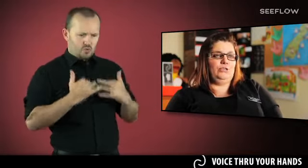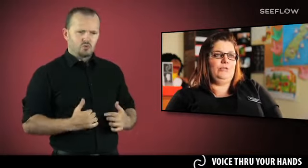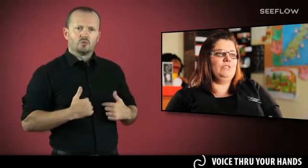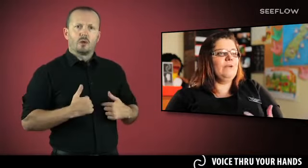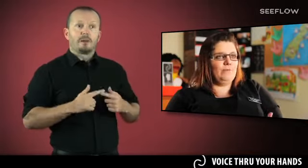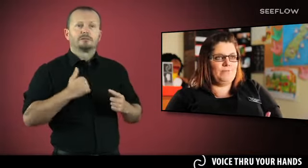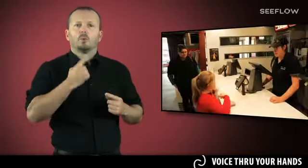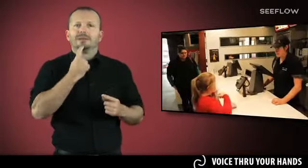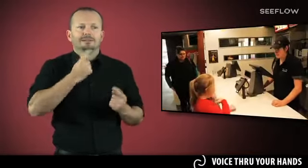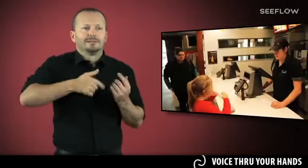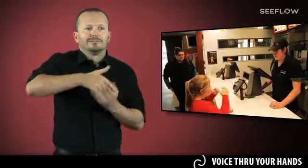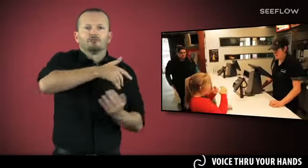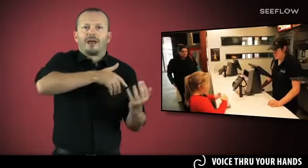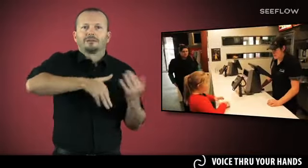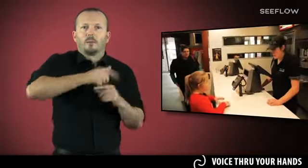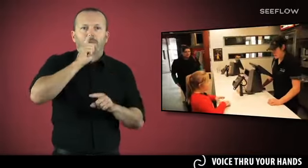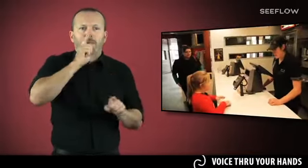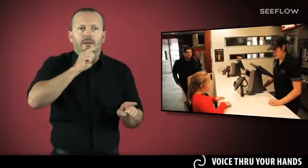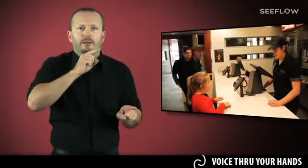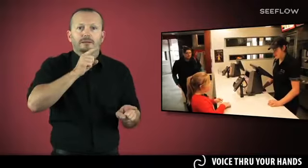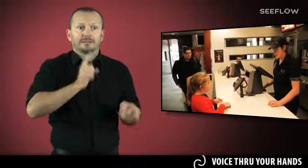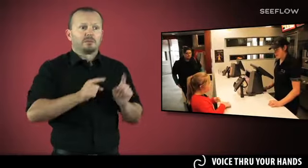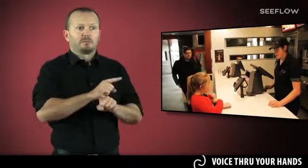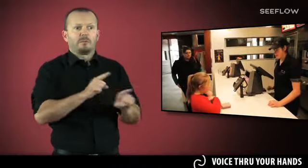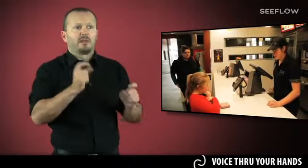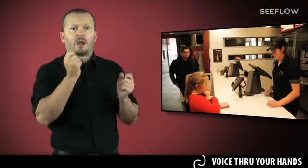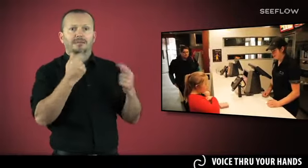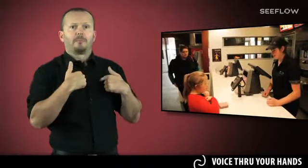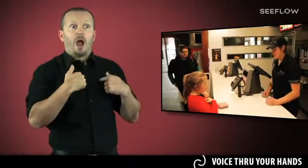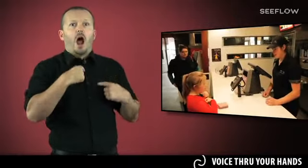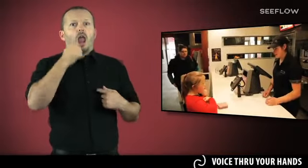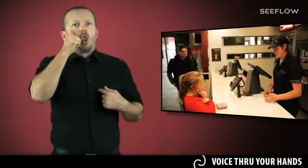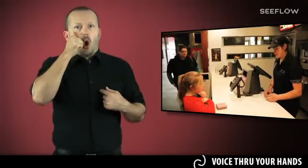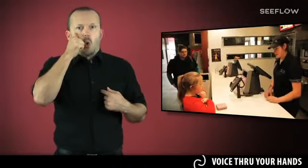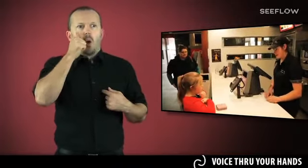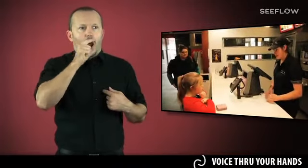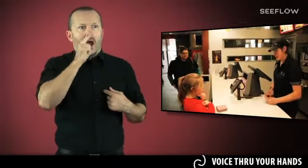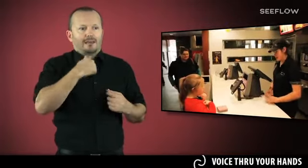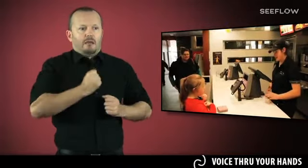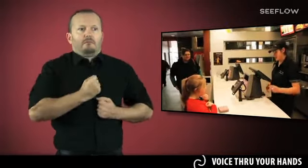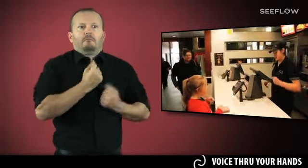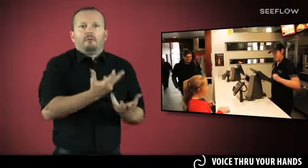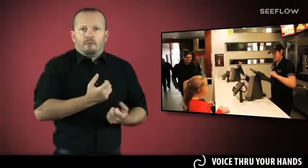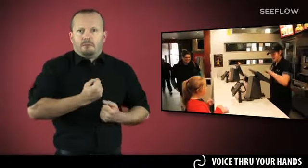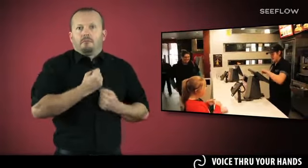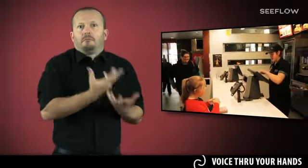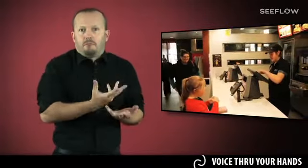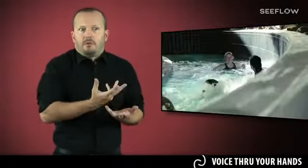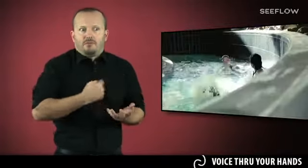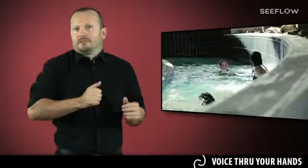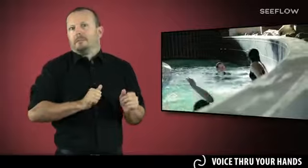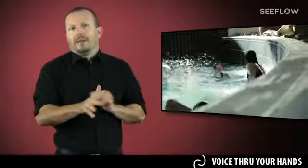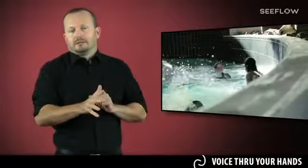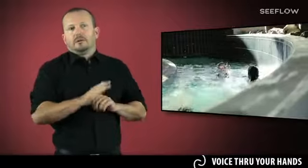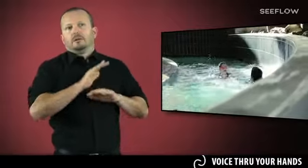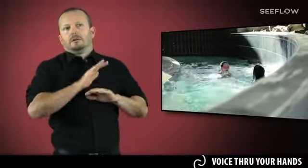interact with people. Even if they can't always understand what you're saying, you know that you're getting your message across, and that's the